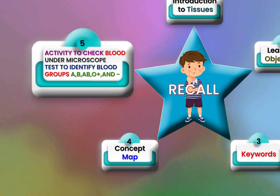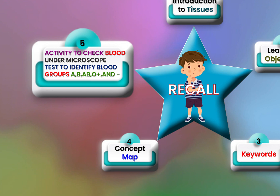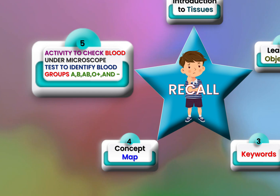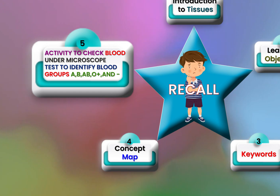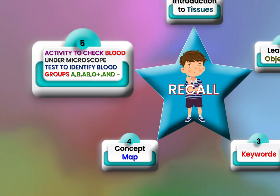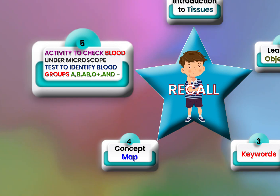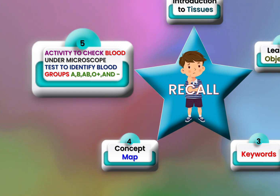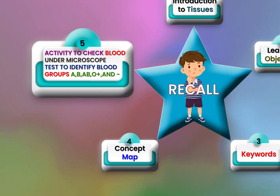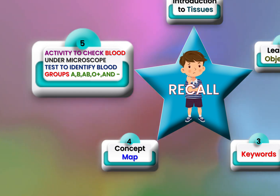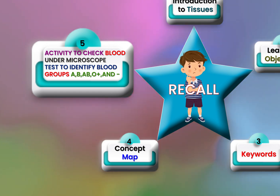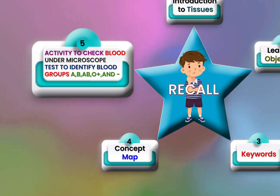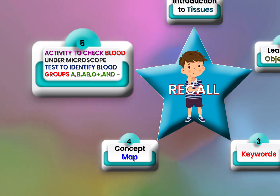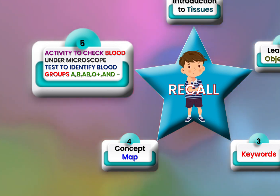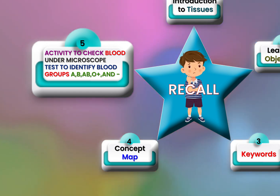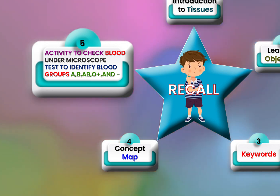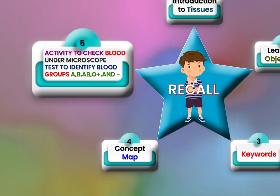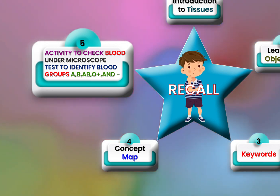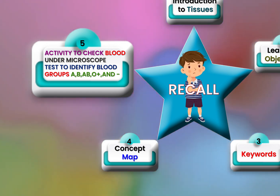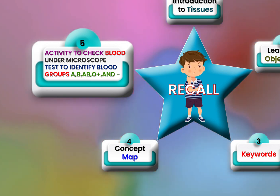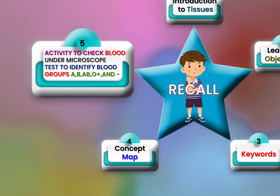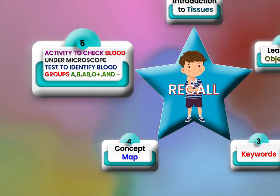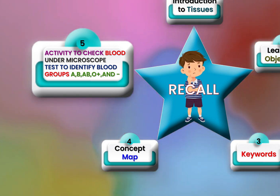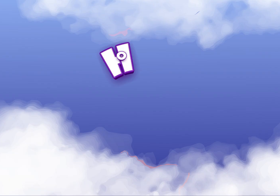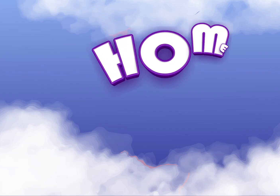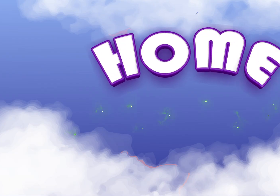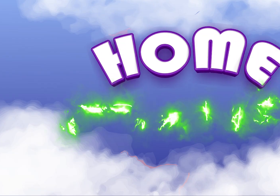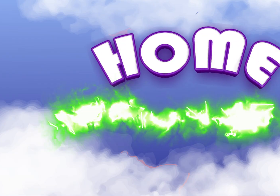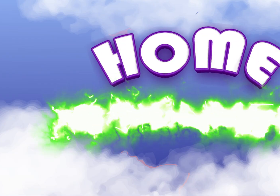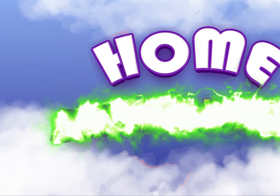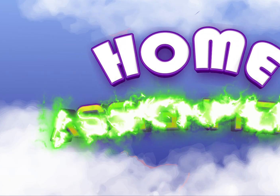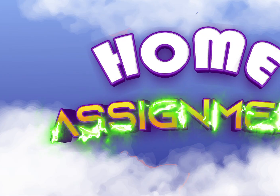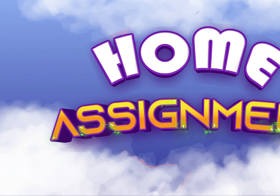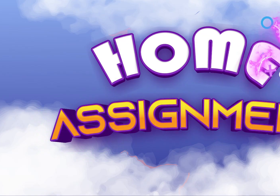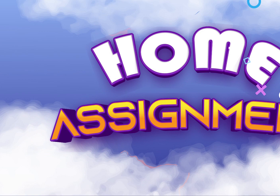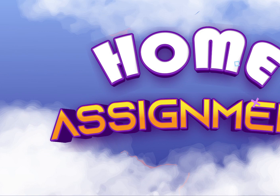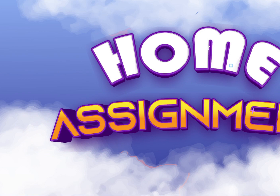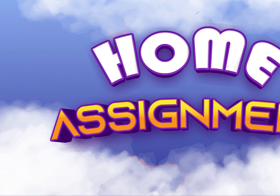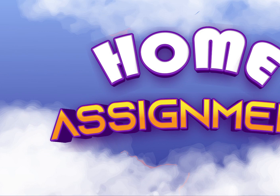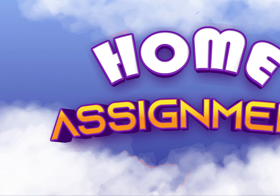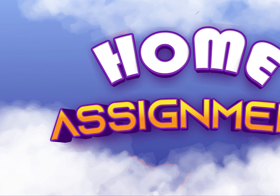Home assignment.